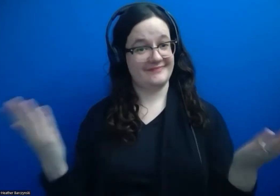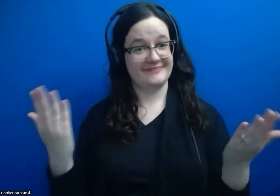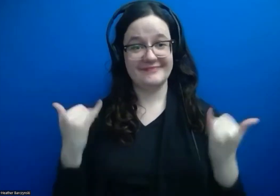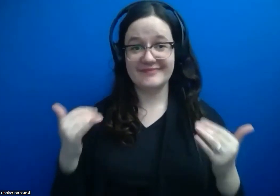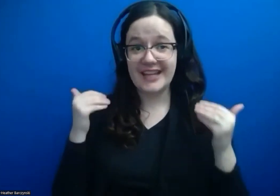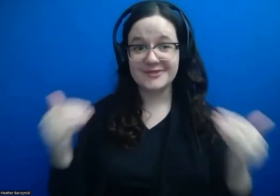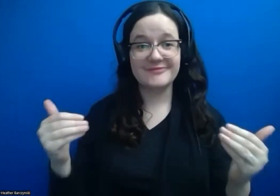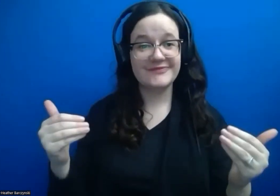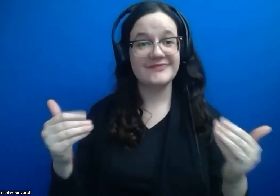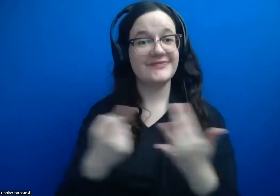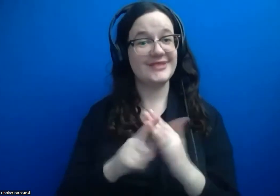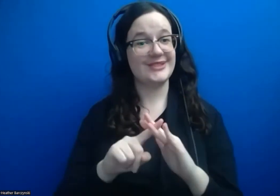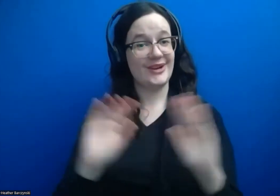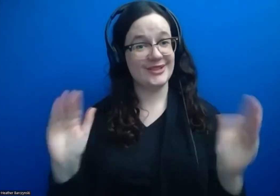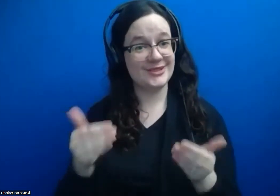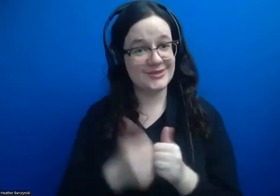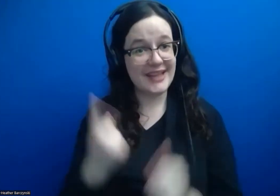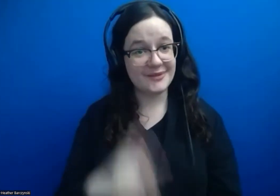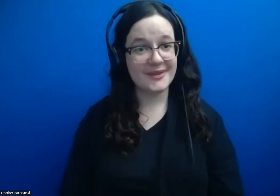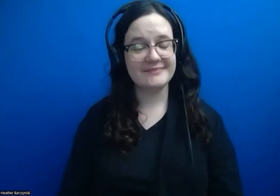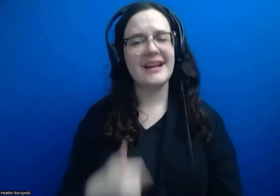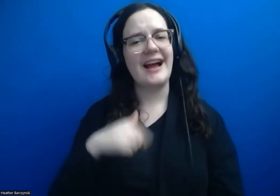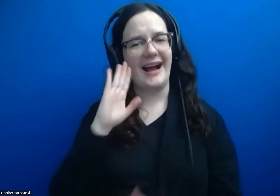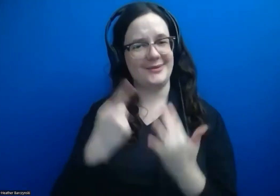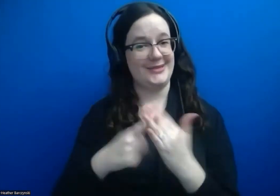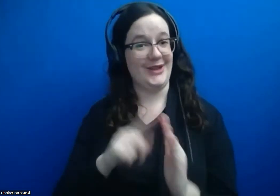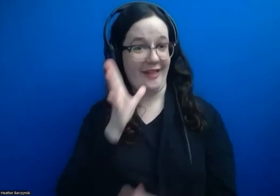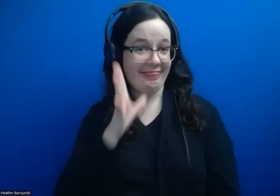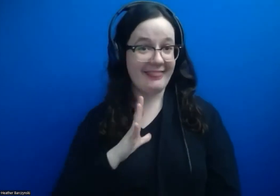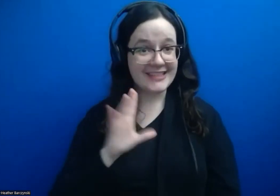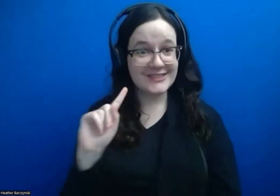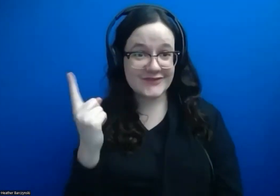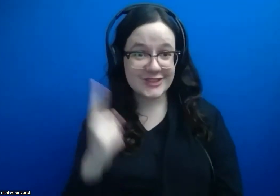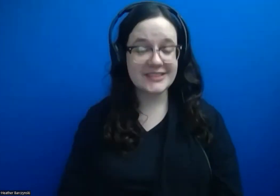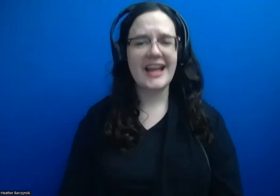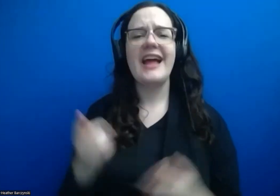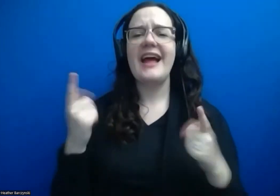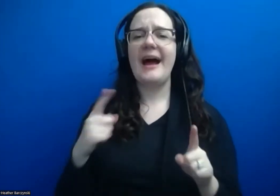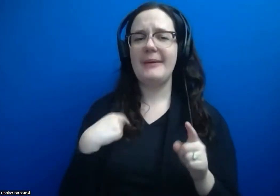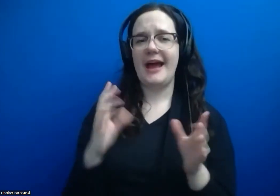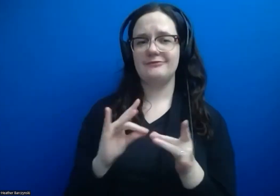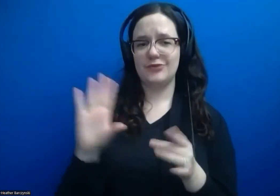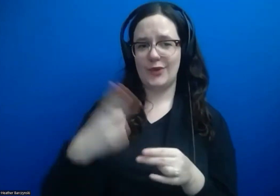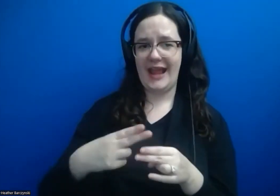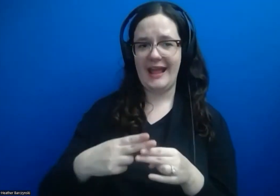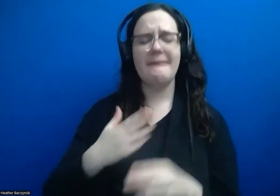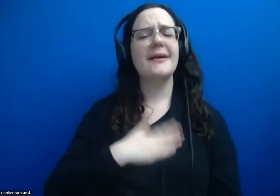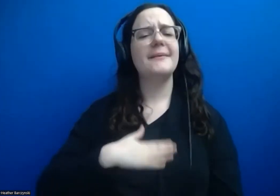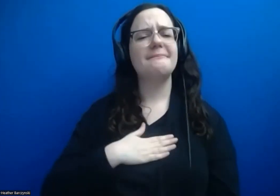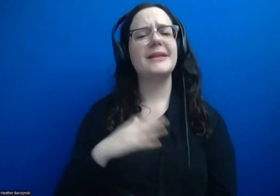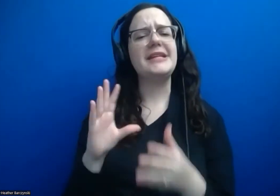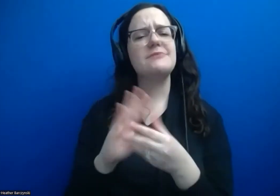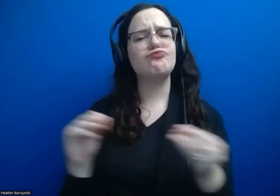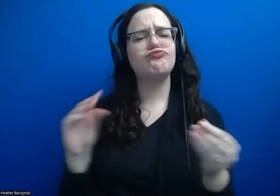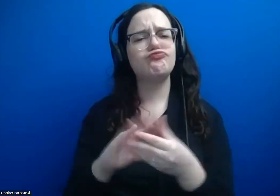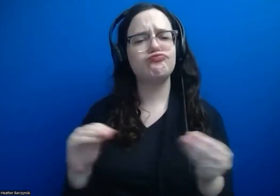everybody, and I will start with the ladies first. And when I call your name, please share your background story so that